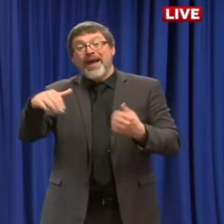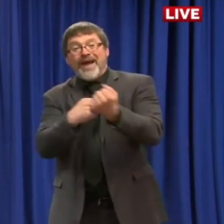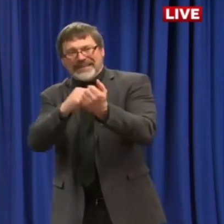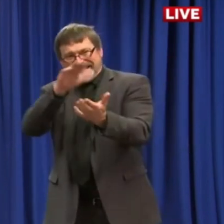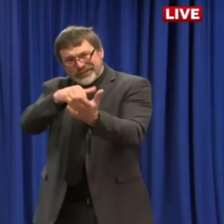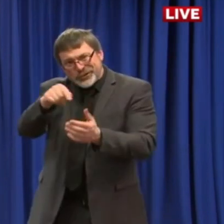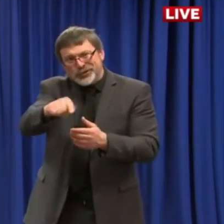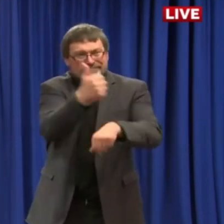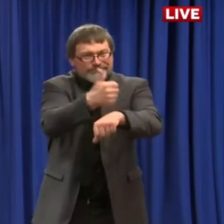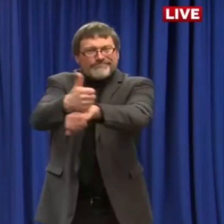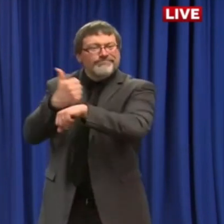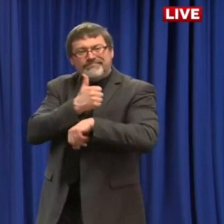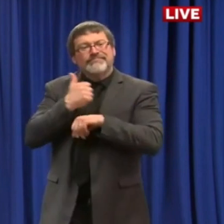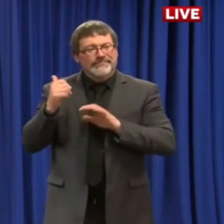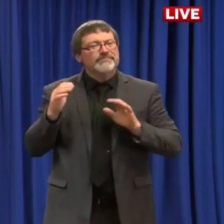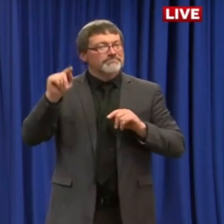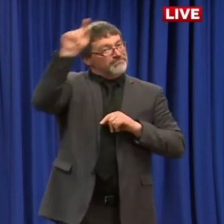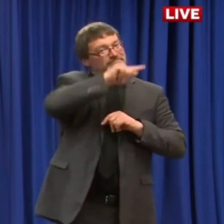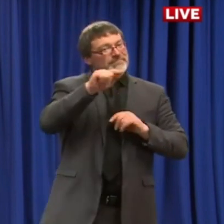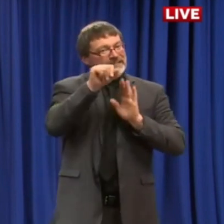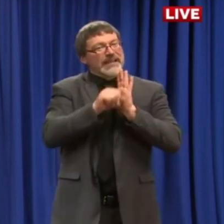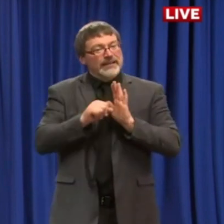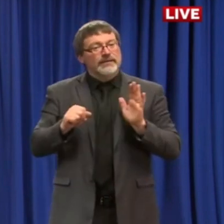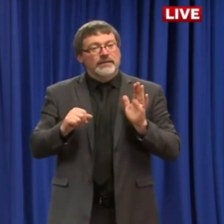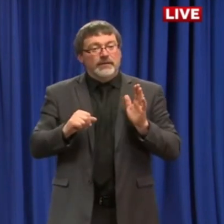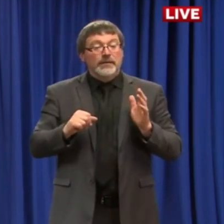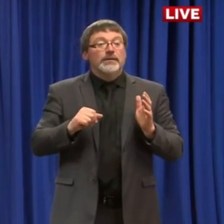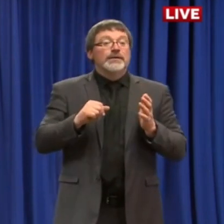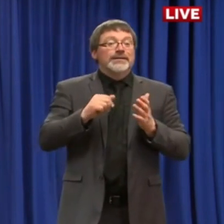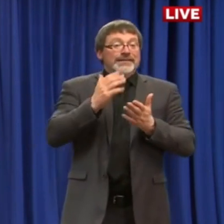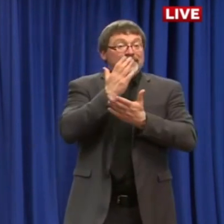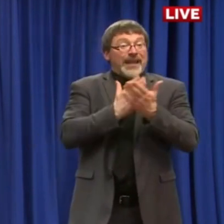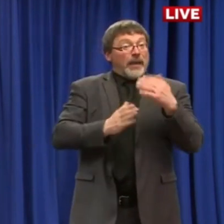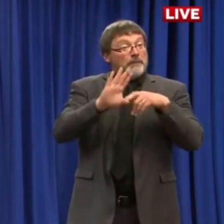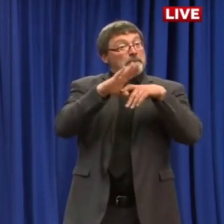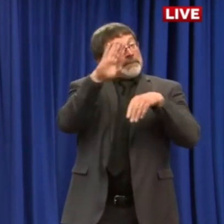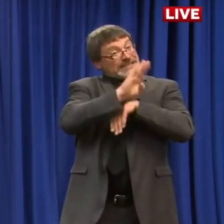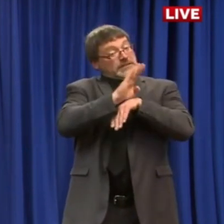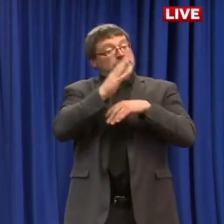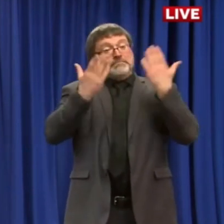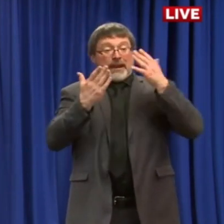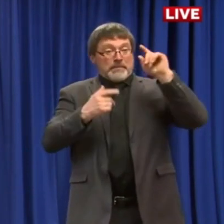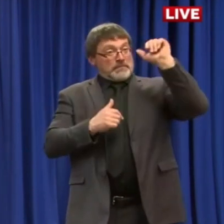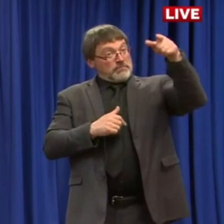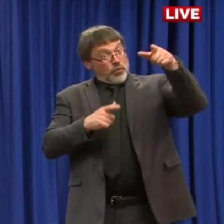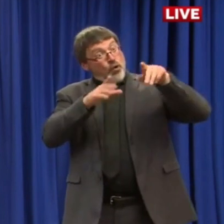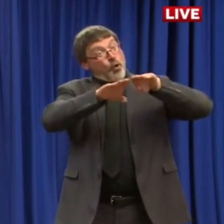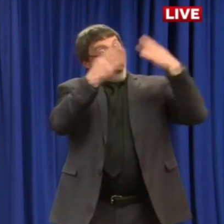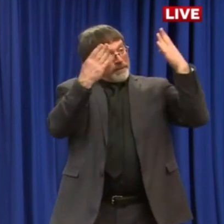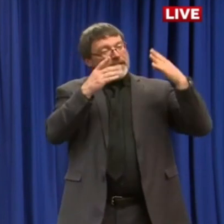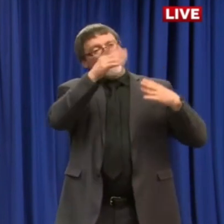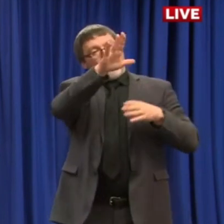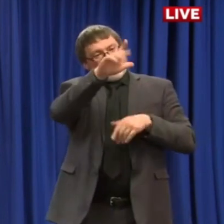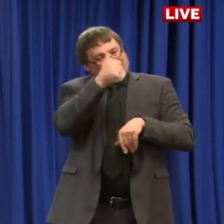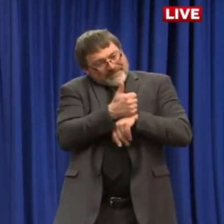We've allowed businesses to create their own child care programs within their business entities, so kids can come to work, to give parents a little